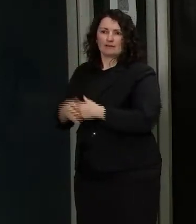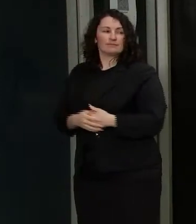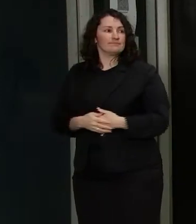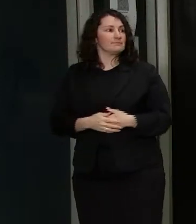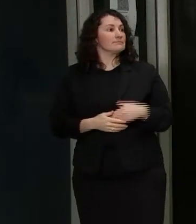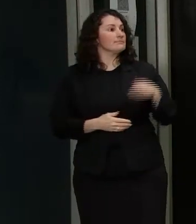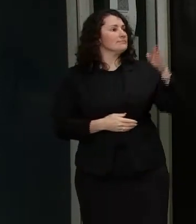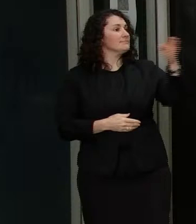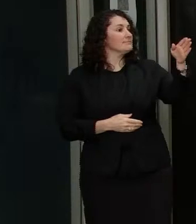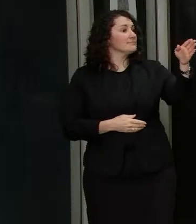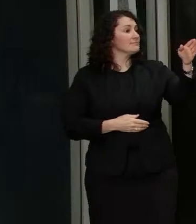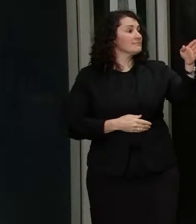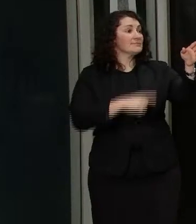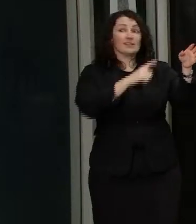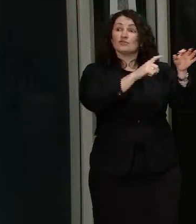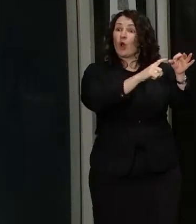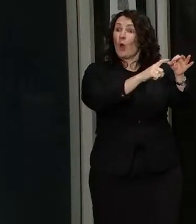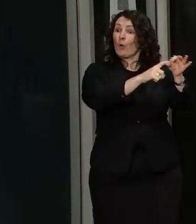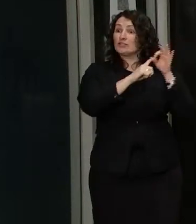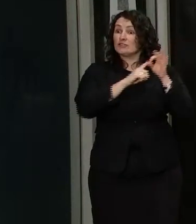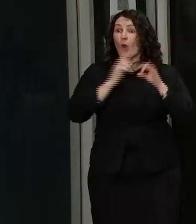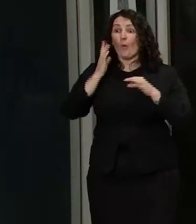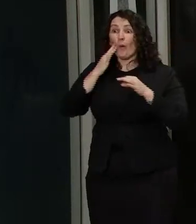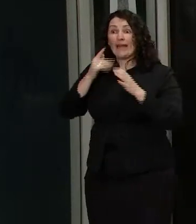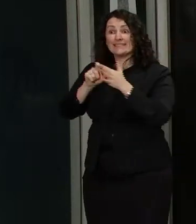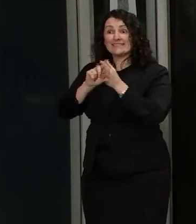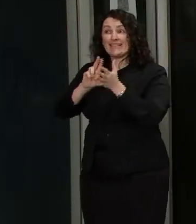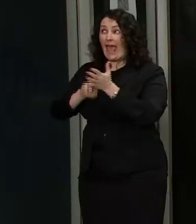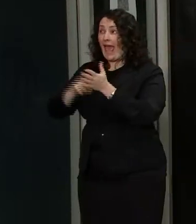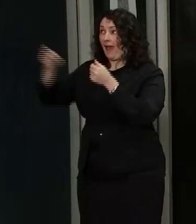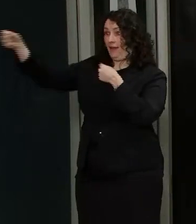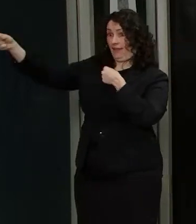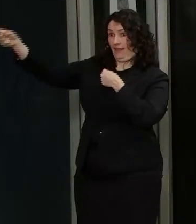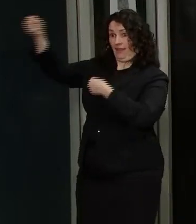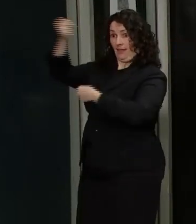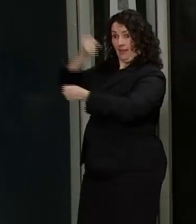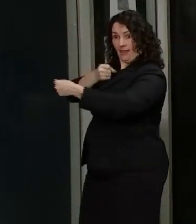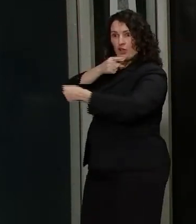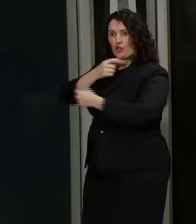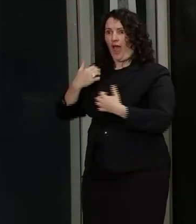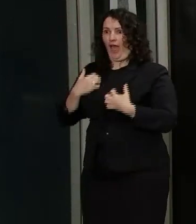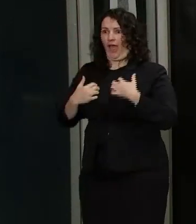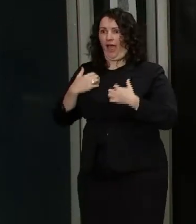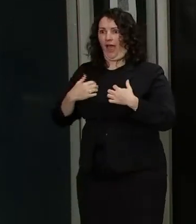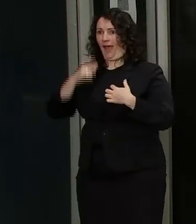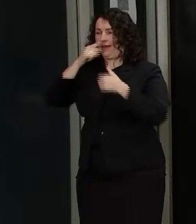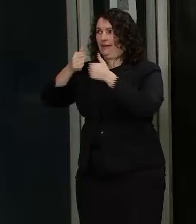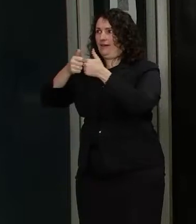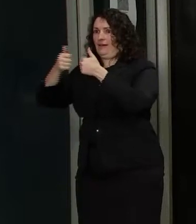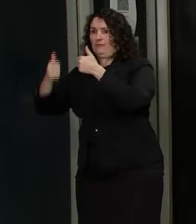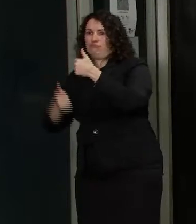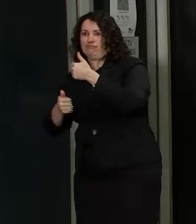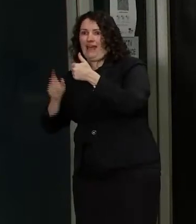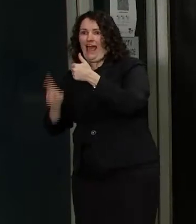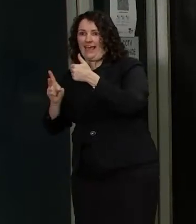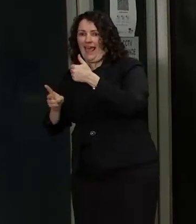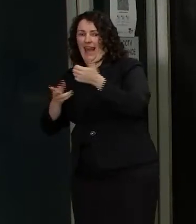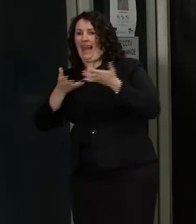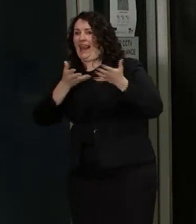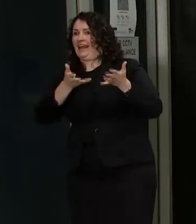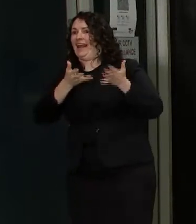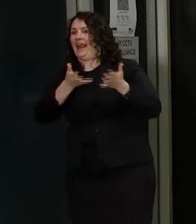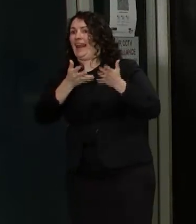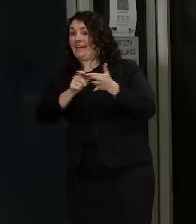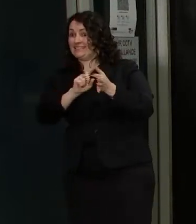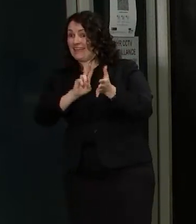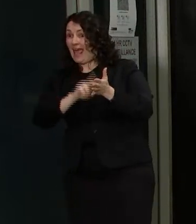stepping back to just being a minister, or do you want to keep this role as acting? No, I'm very much looking forward to the Premier